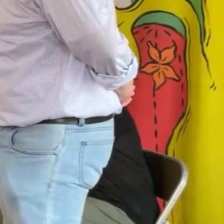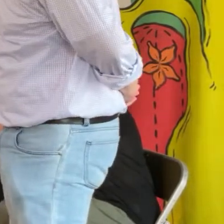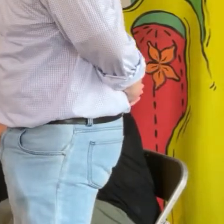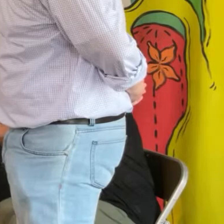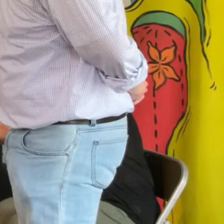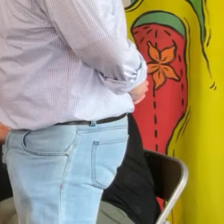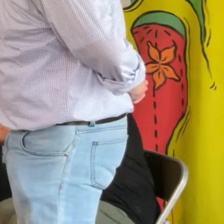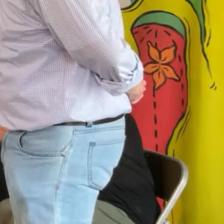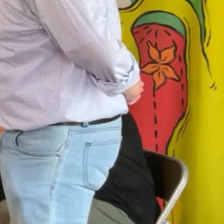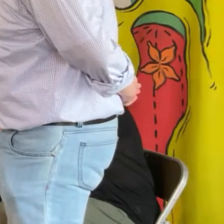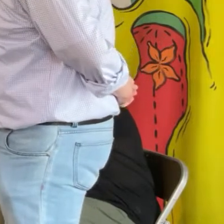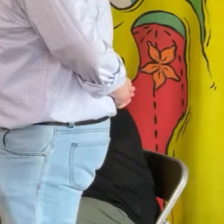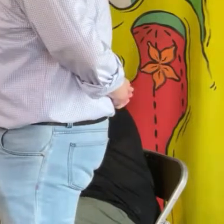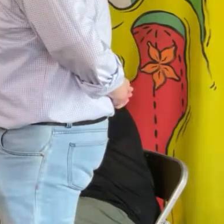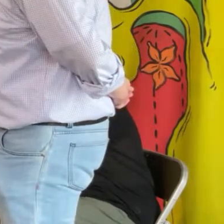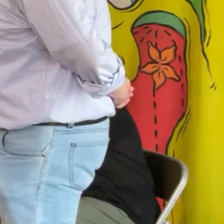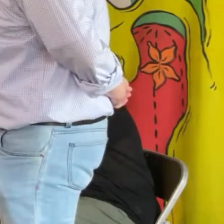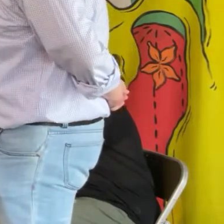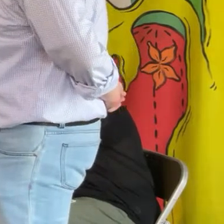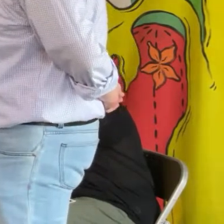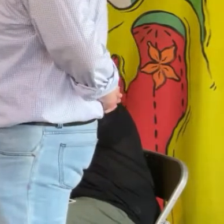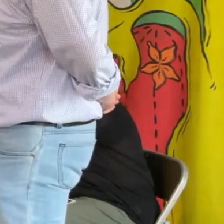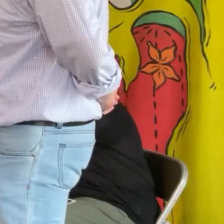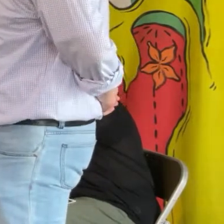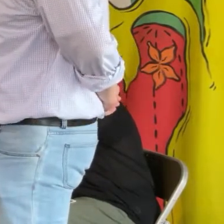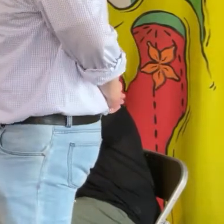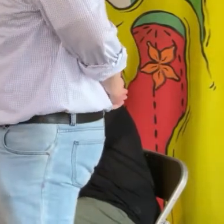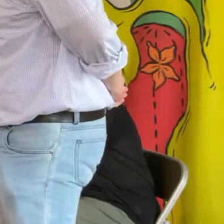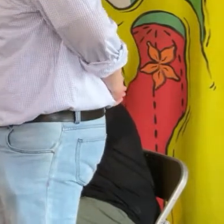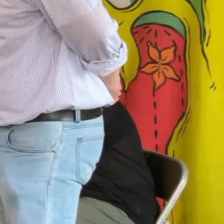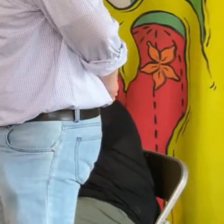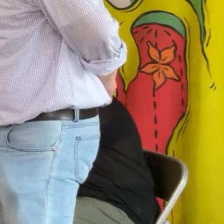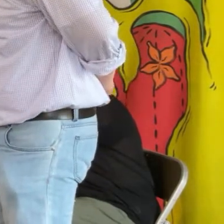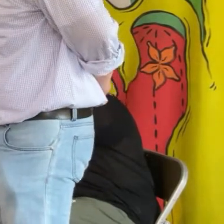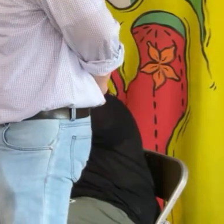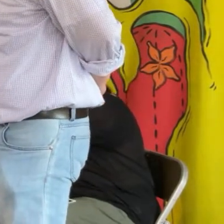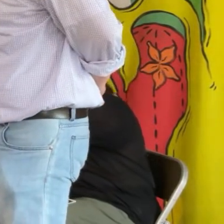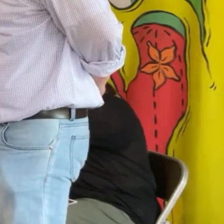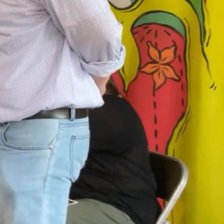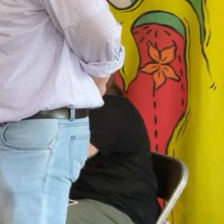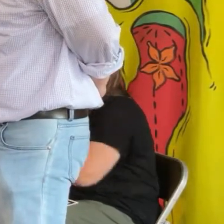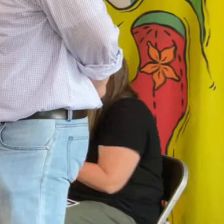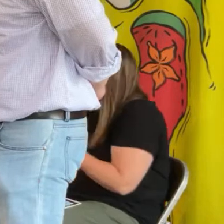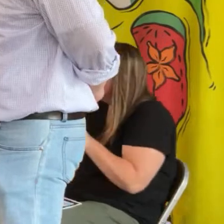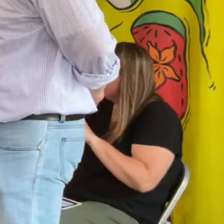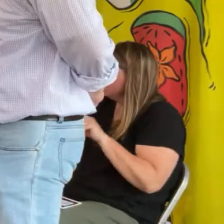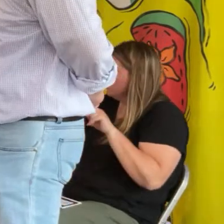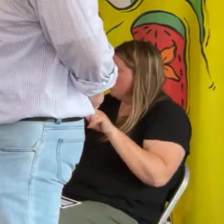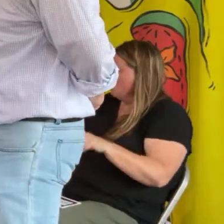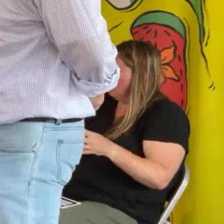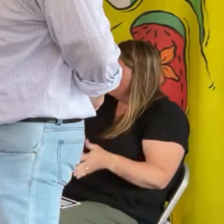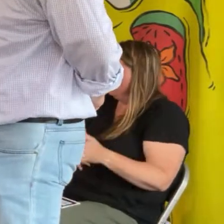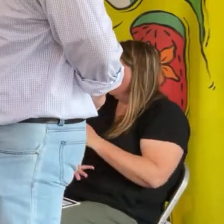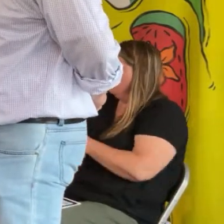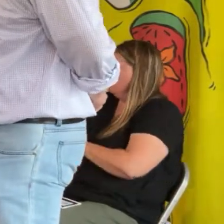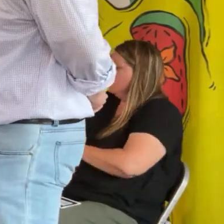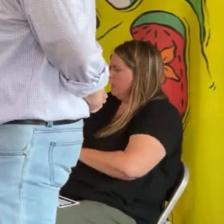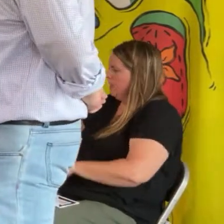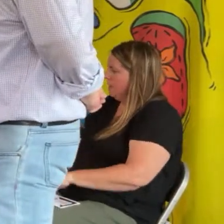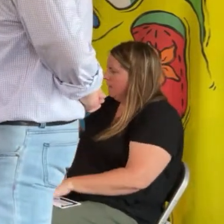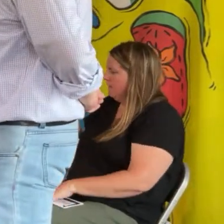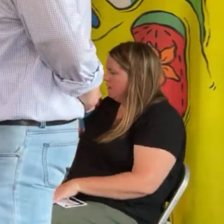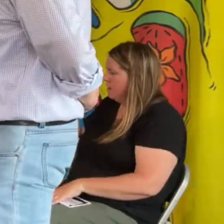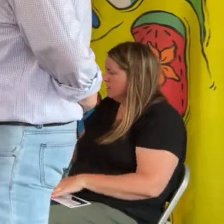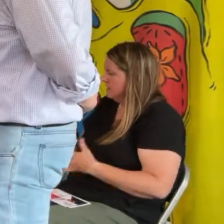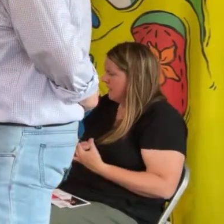Now, each of us, the witness stand, Vasenka